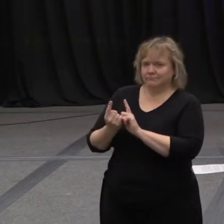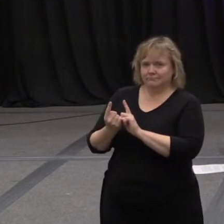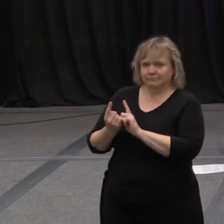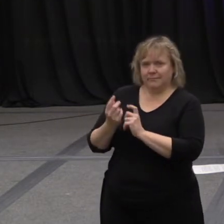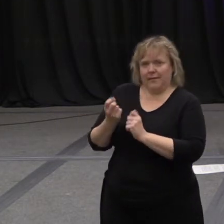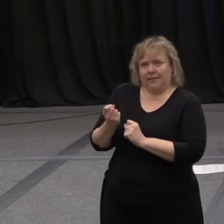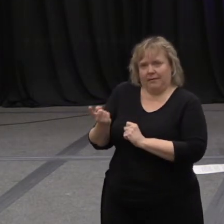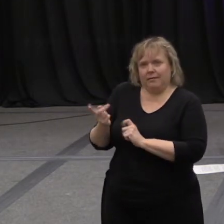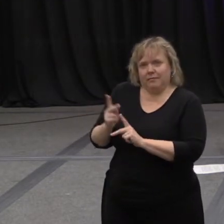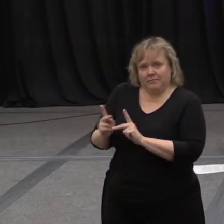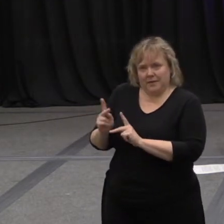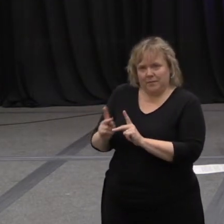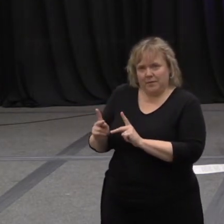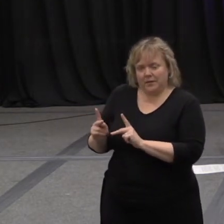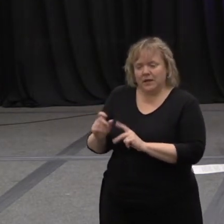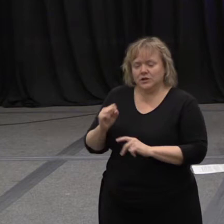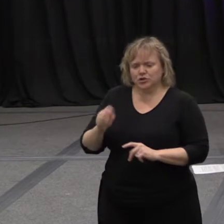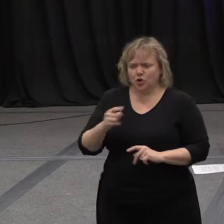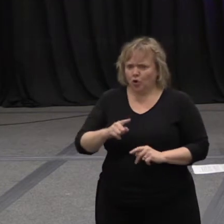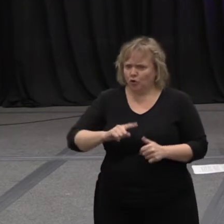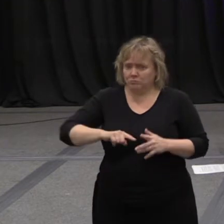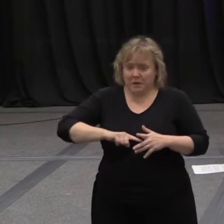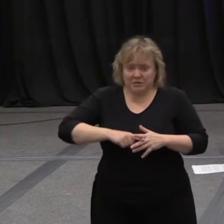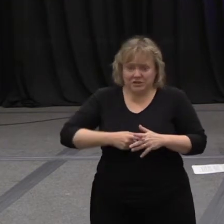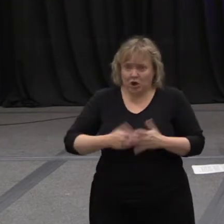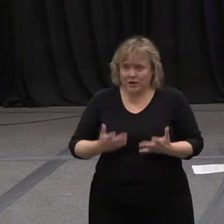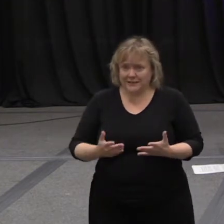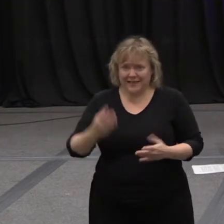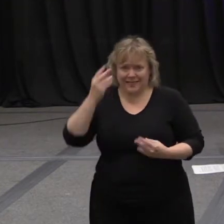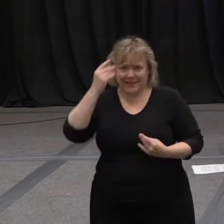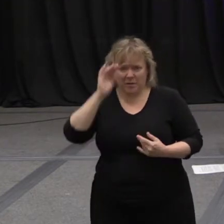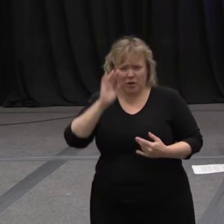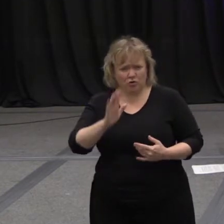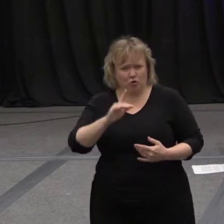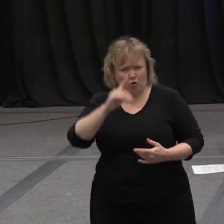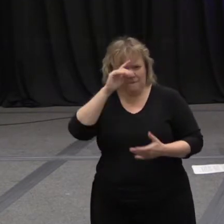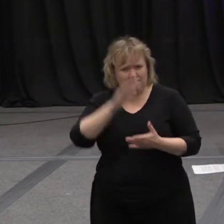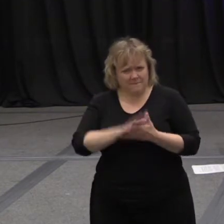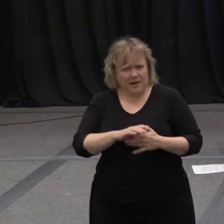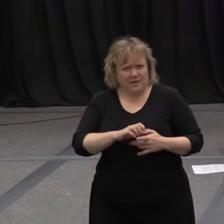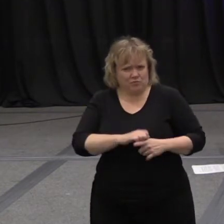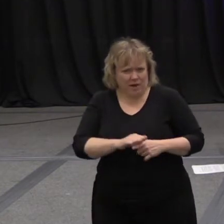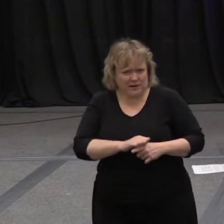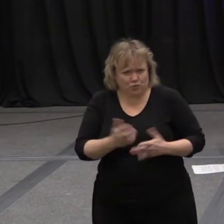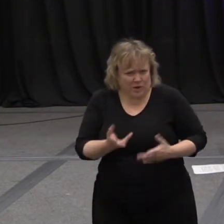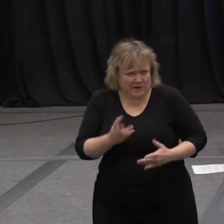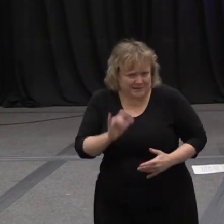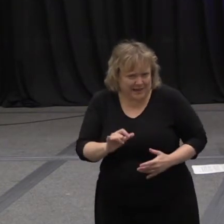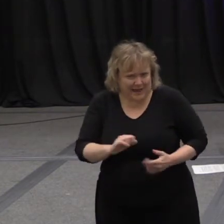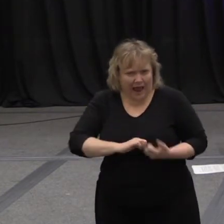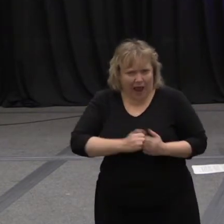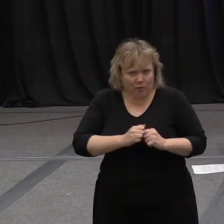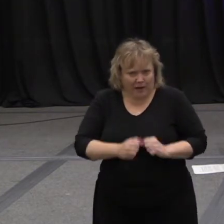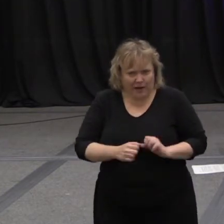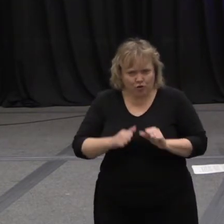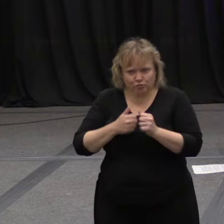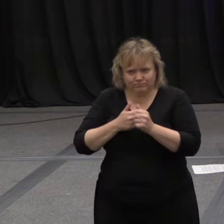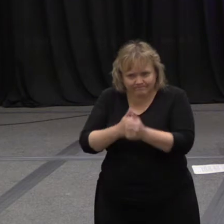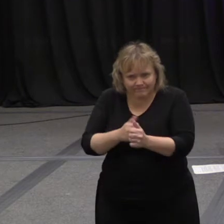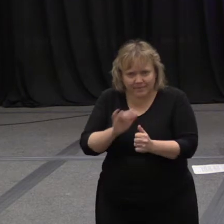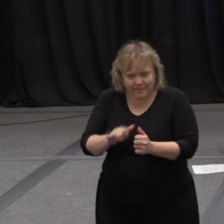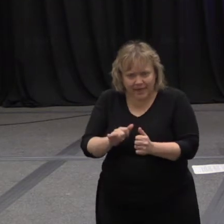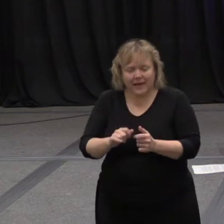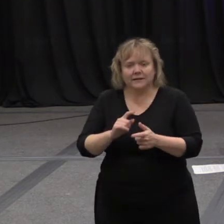going to remain faithful to that and how are you going to stay grounded in that so that you have that spirit, that spiritual guidance in that place to offer